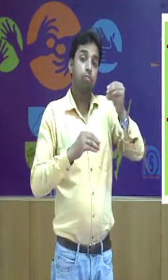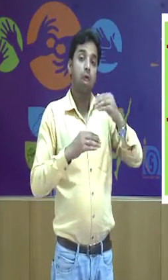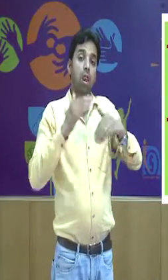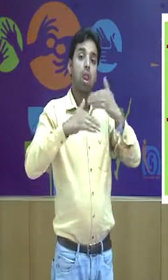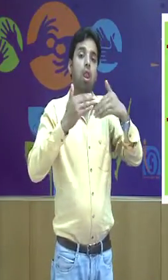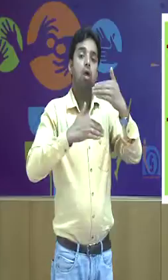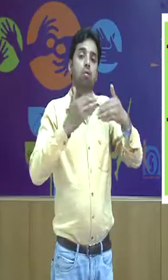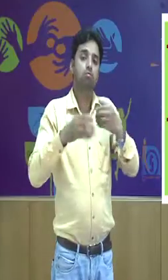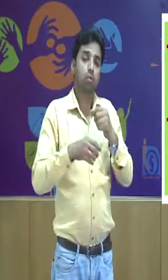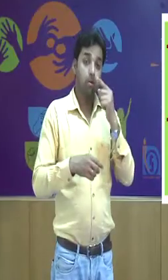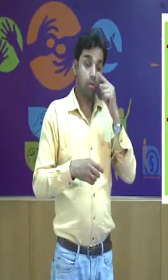women.